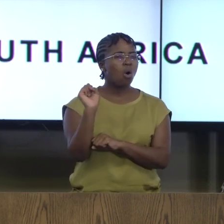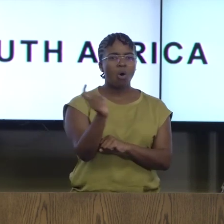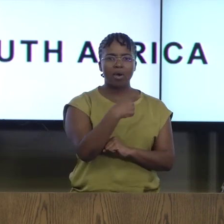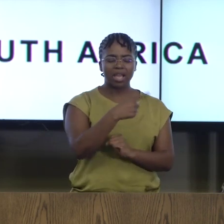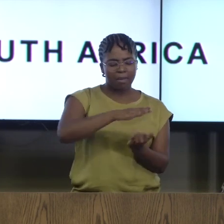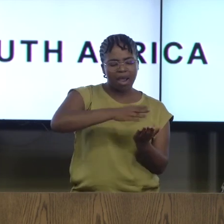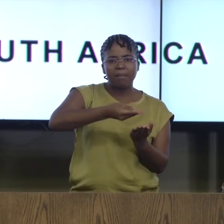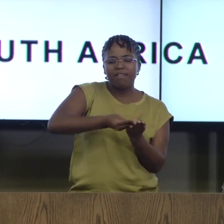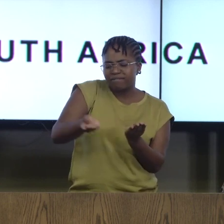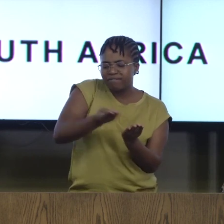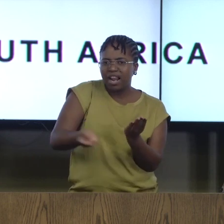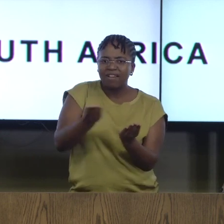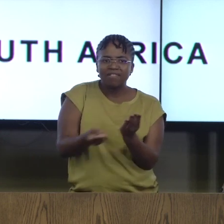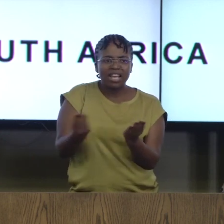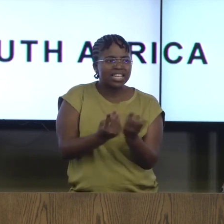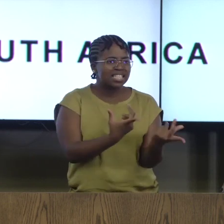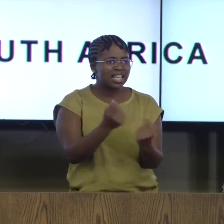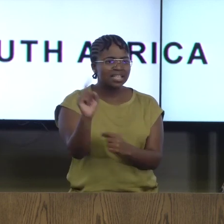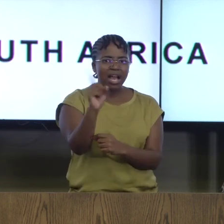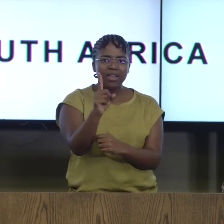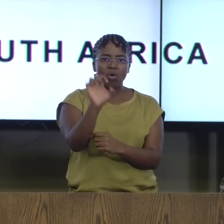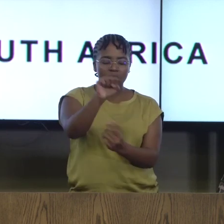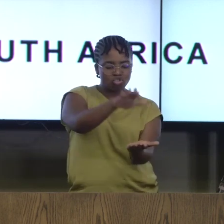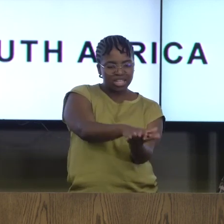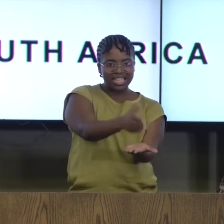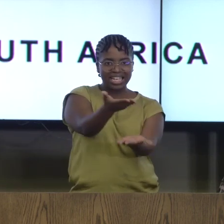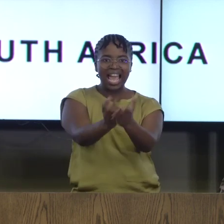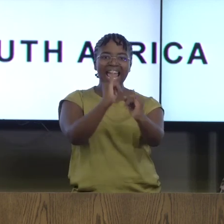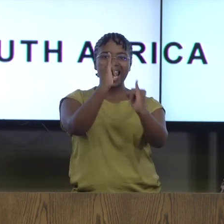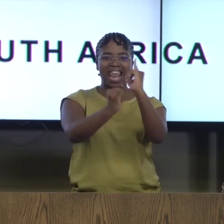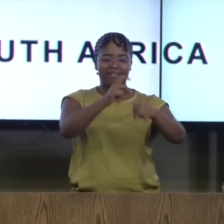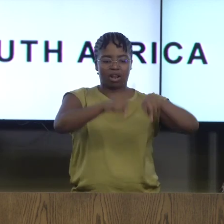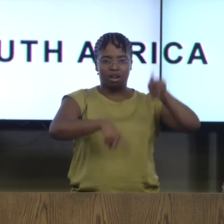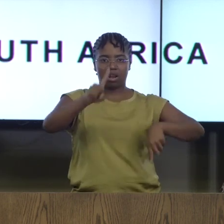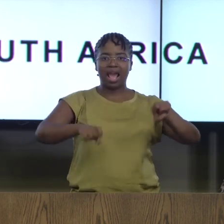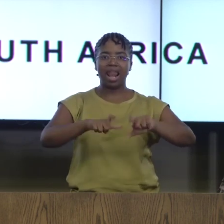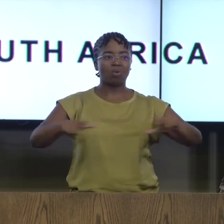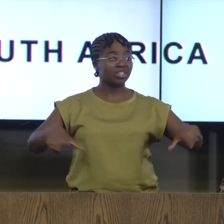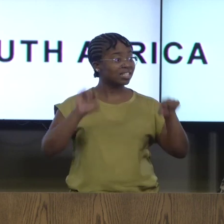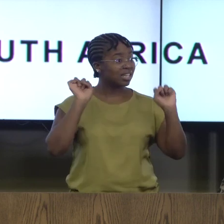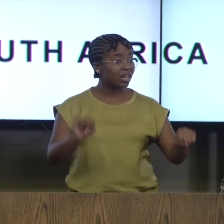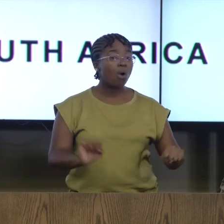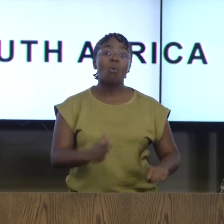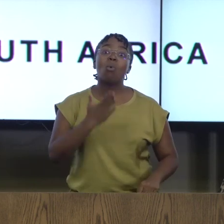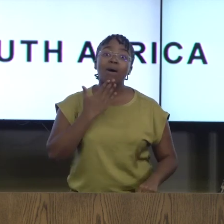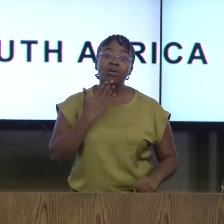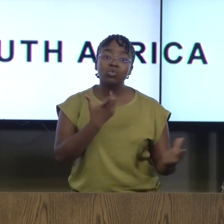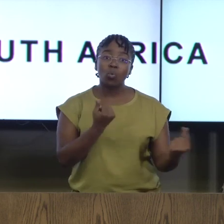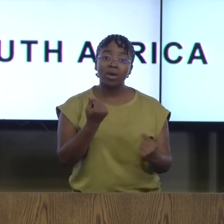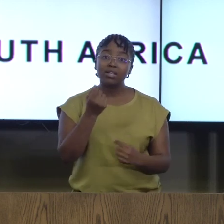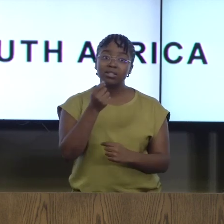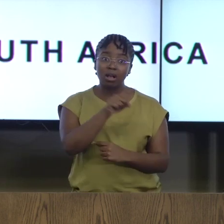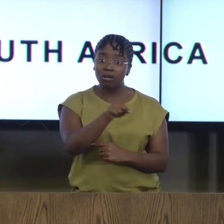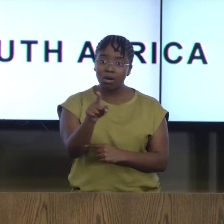the pamphlets and leaflets esizenzayo, they must be in the 11 different languages. And who's going to distribute that?